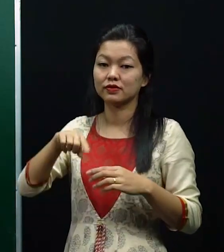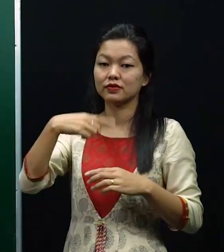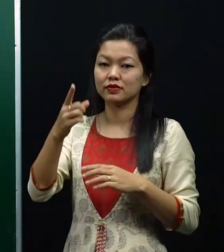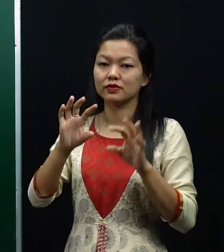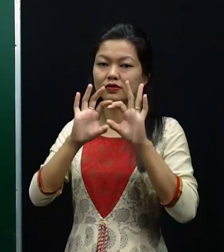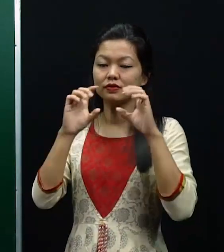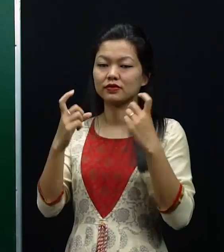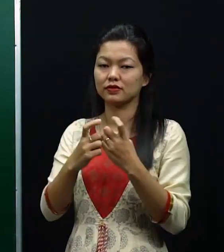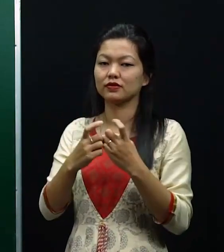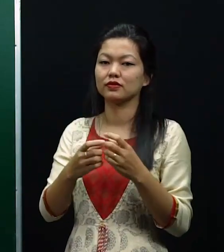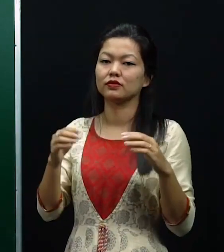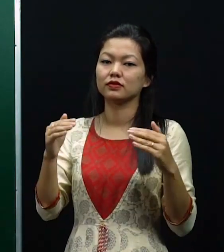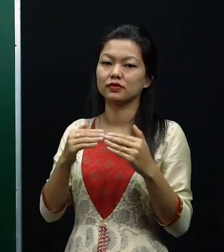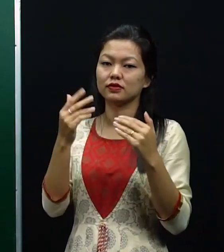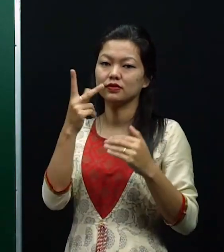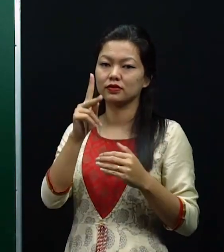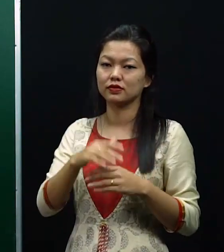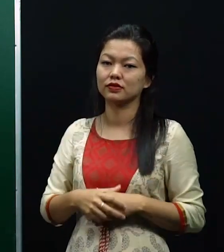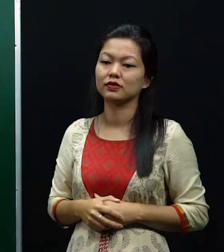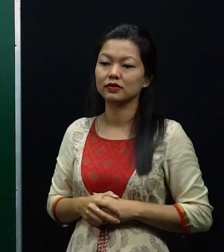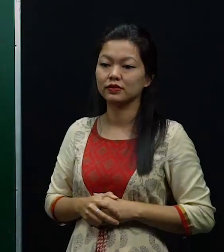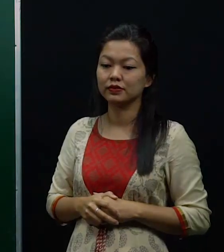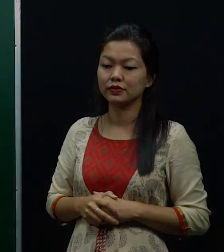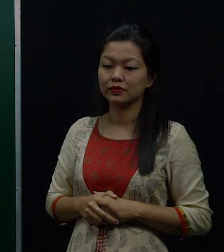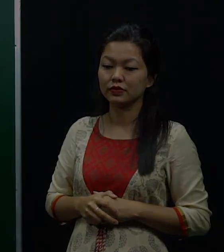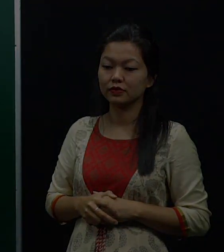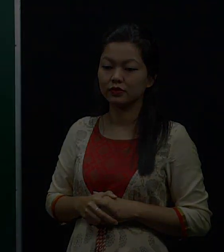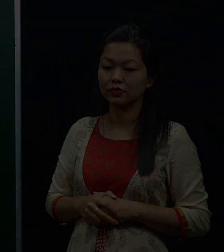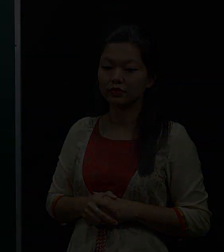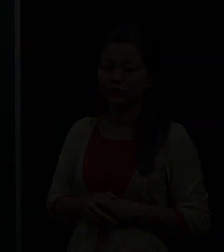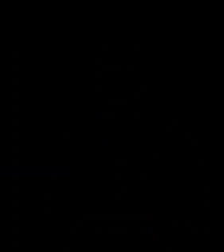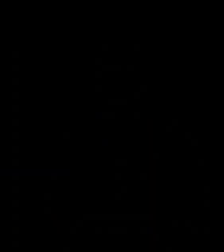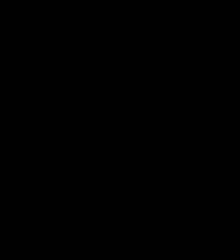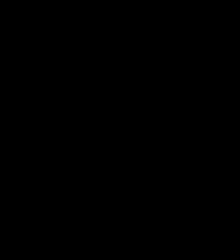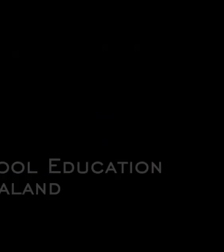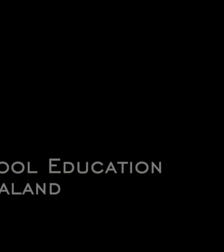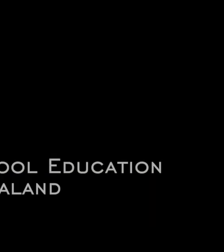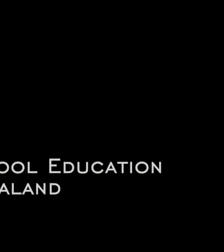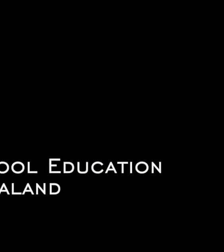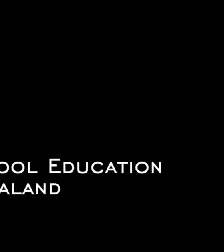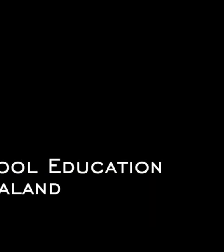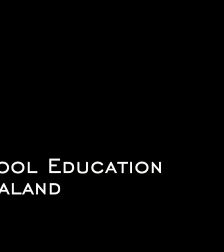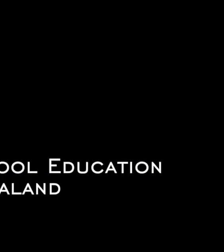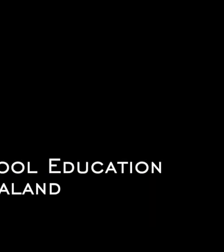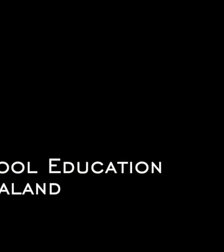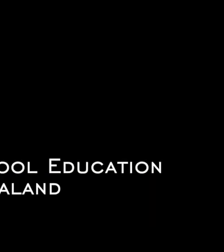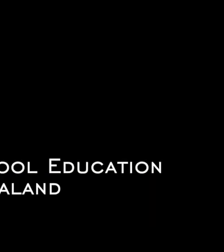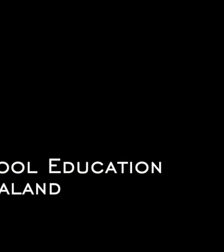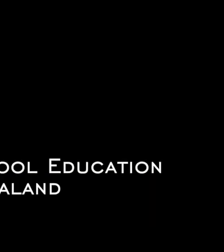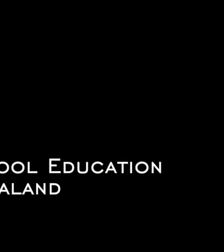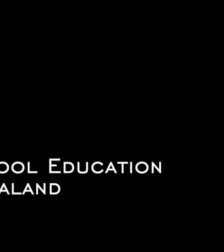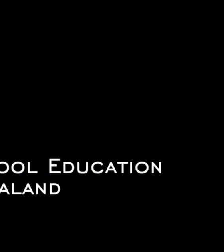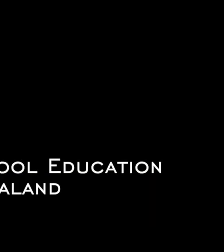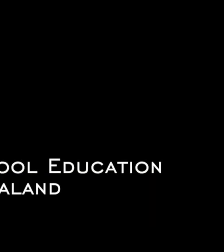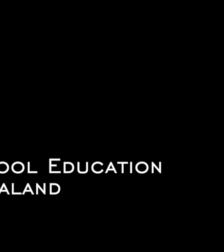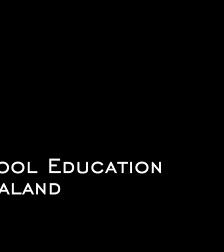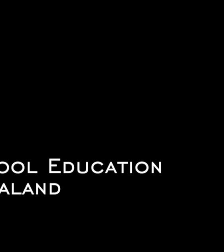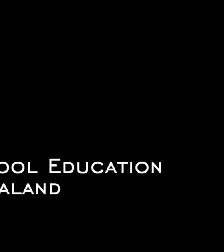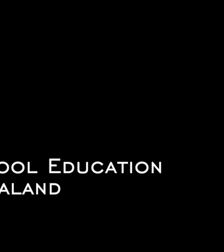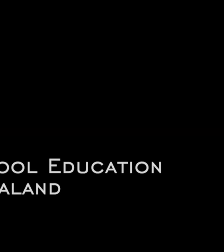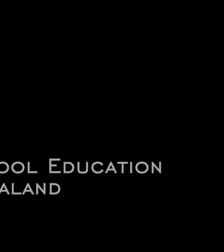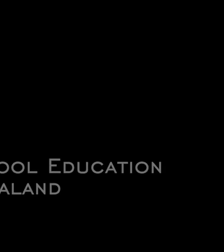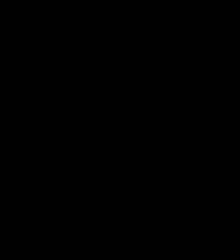relate to this man only with a person who is noble, who is kind, and has good qualities that he had been